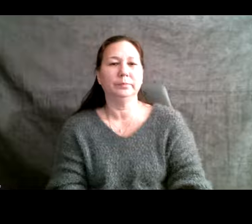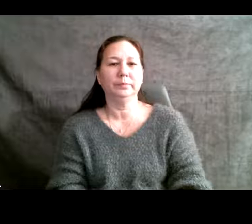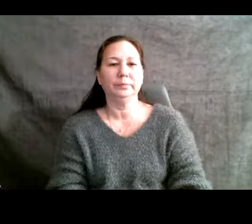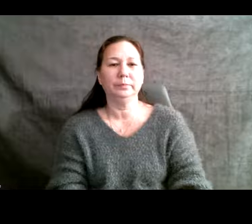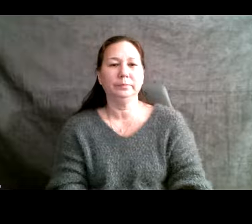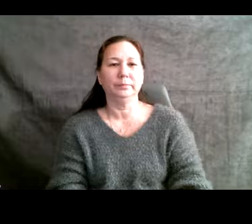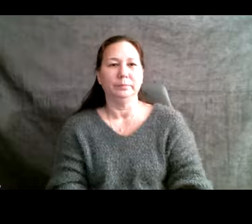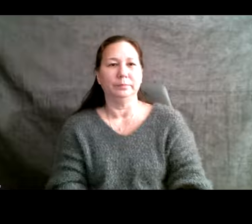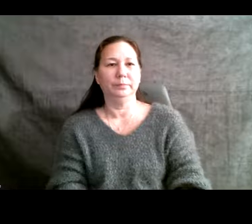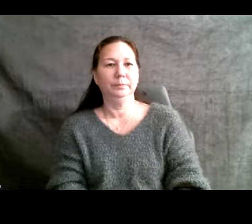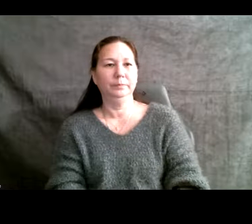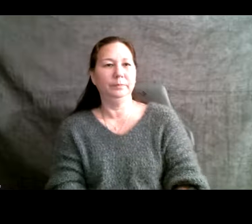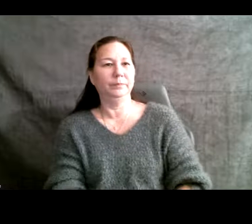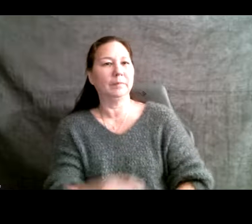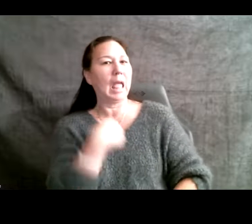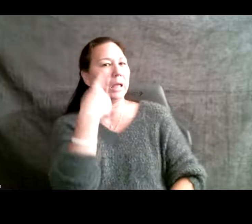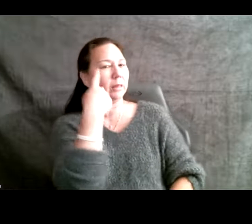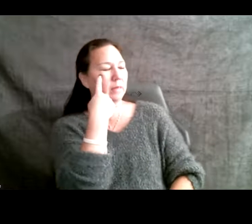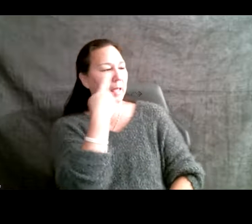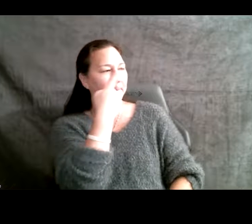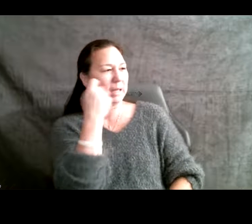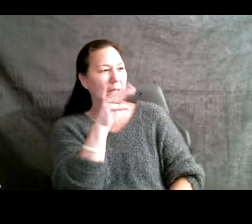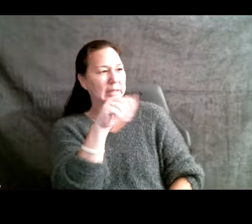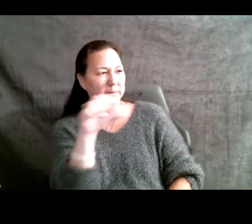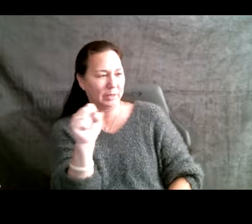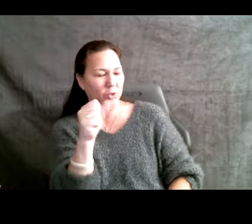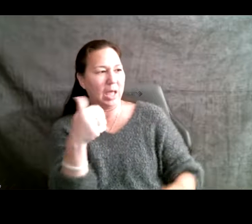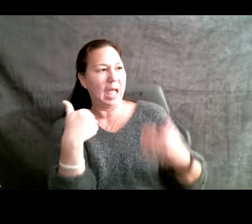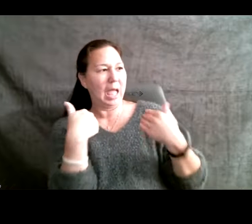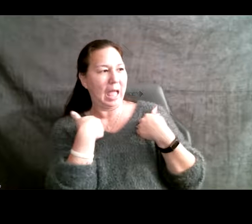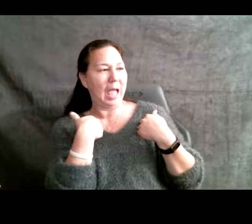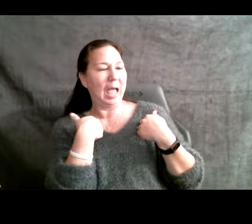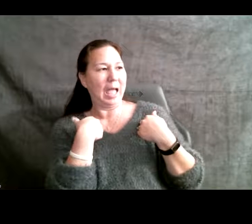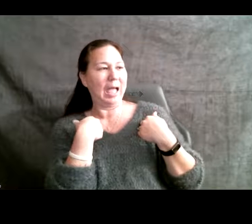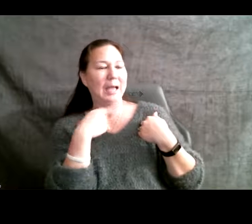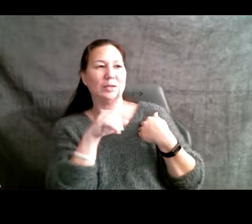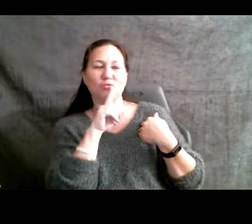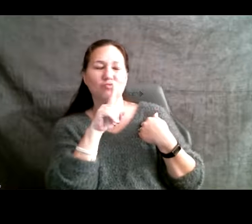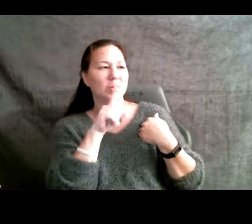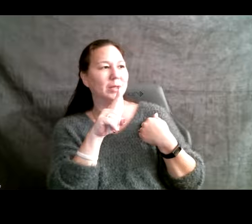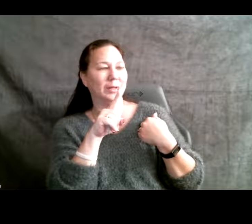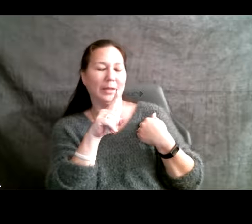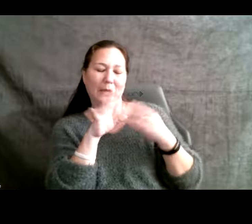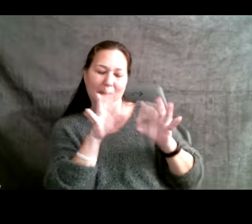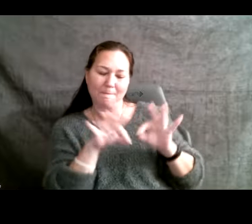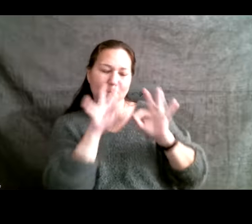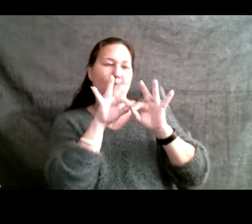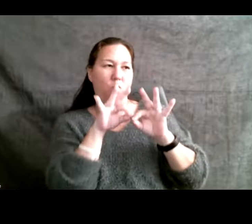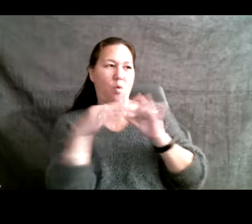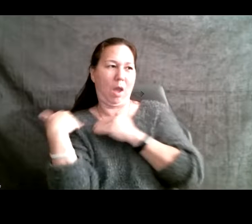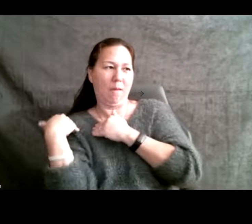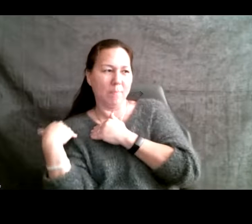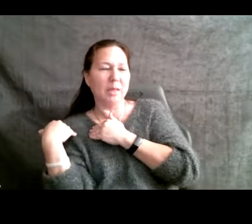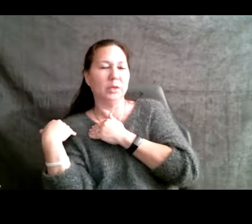I think that because Massachusetts has a inherent obligation to the people that they once